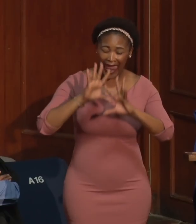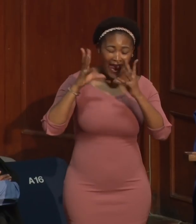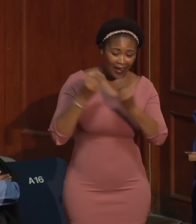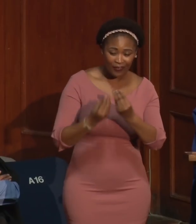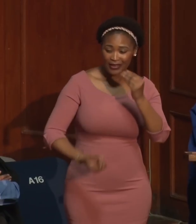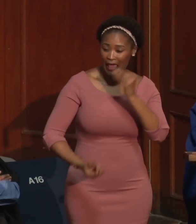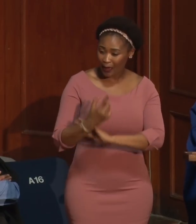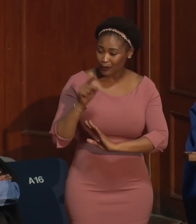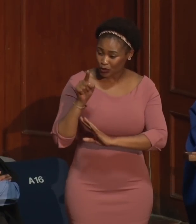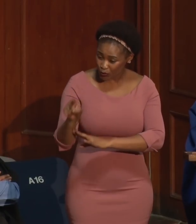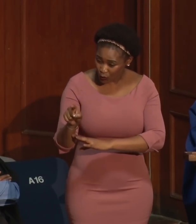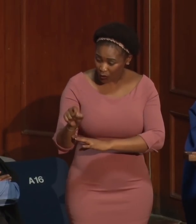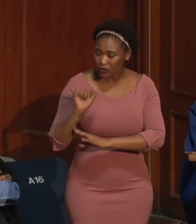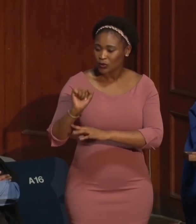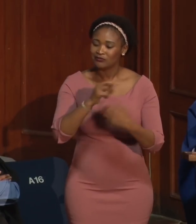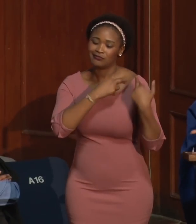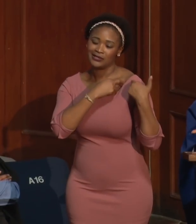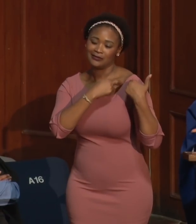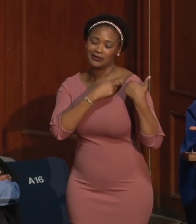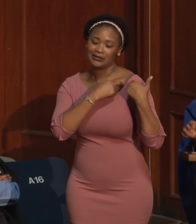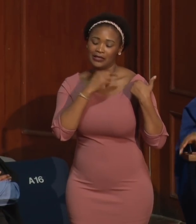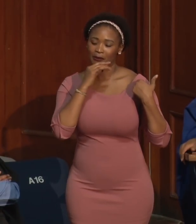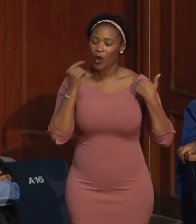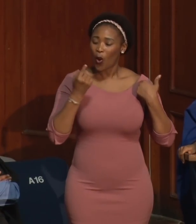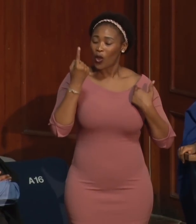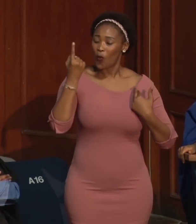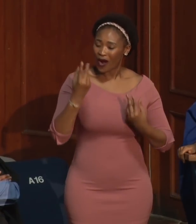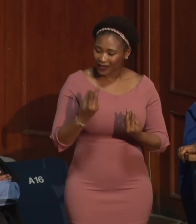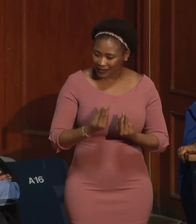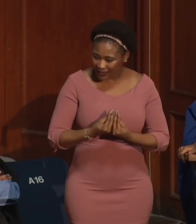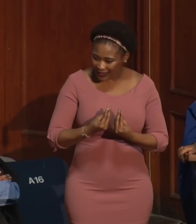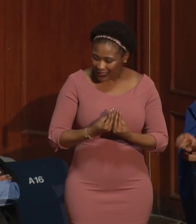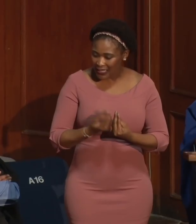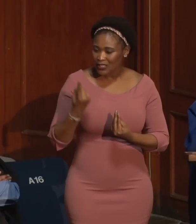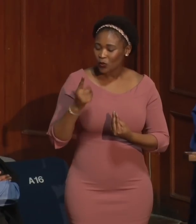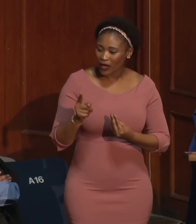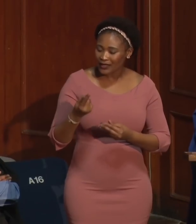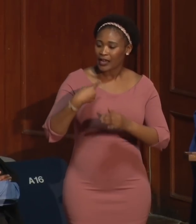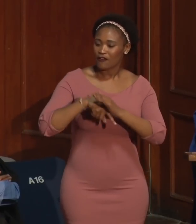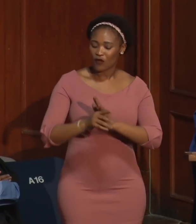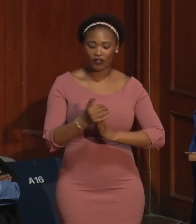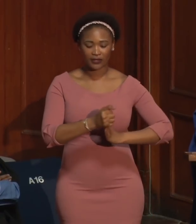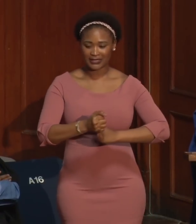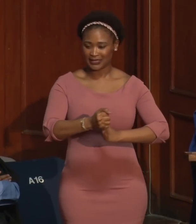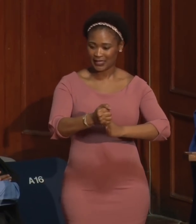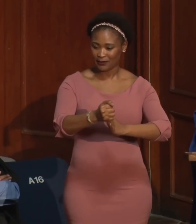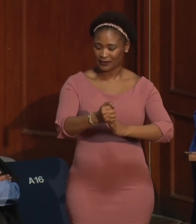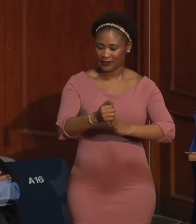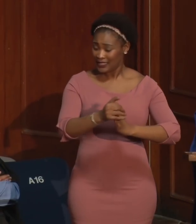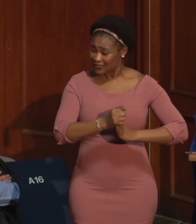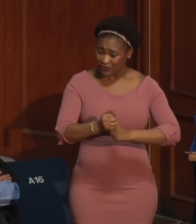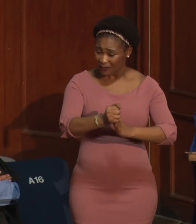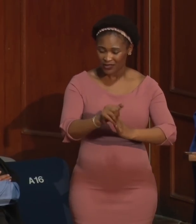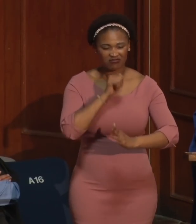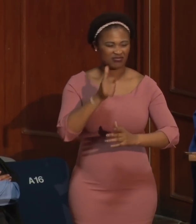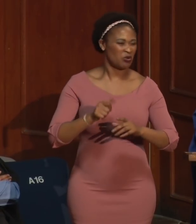you. Owning one story is the stuff of trailblazers. Trailblazers don't